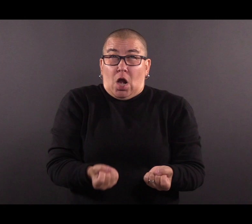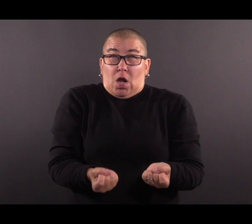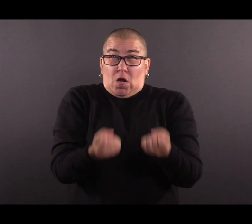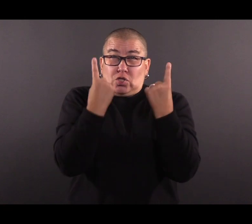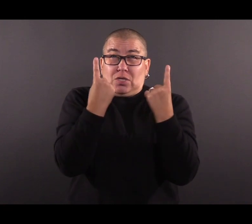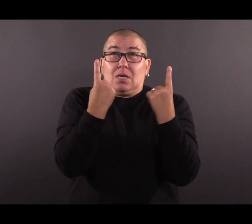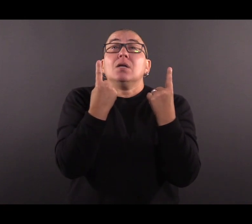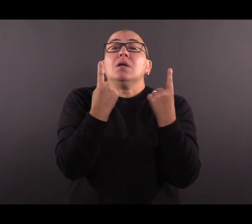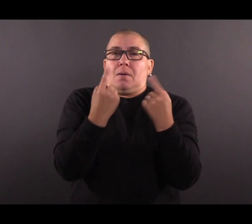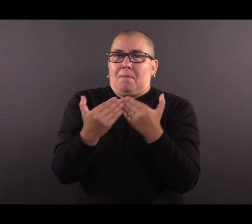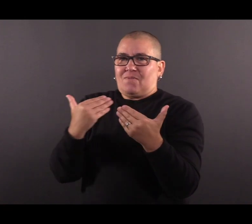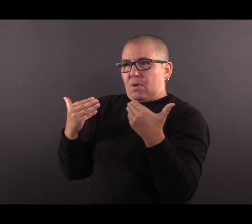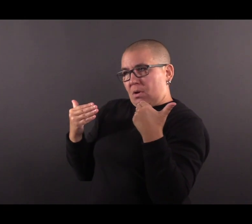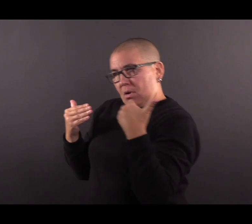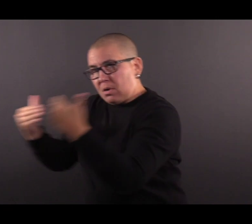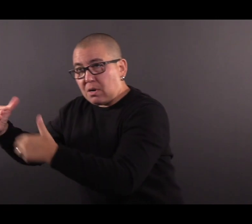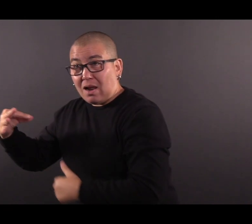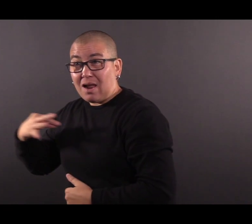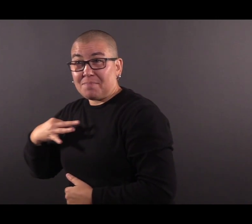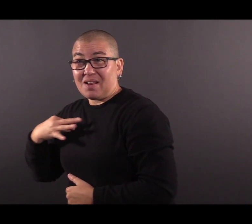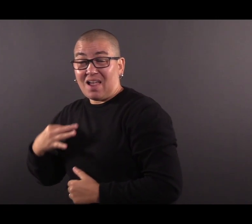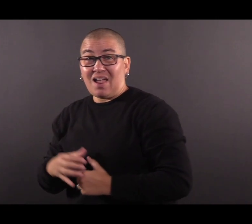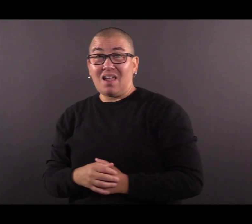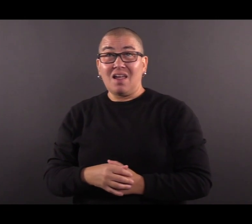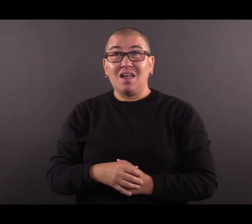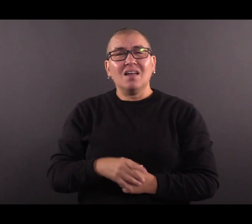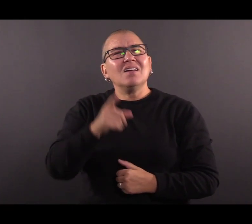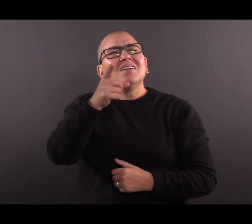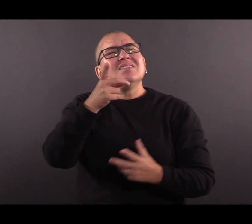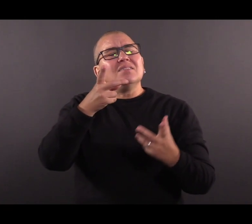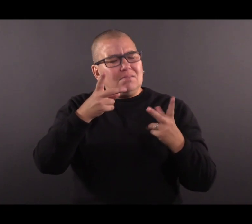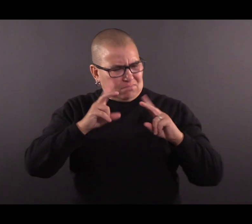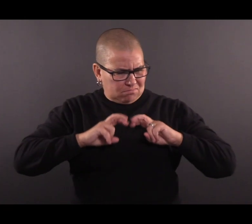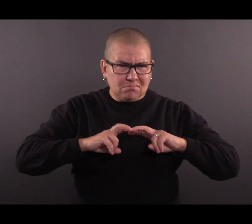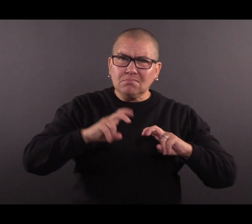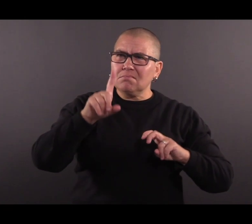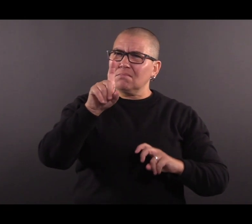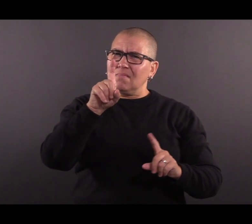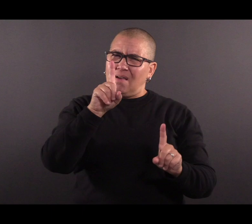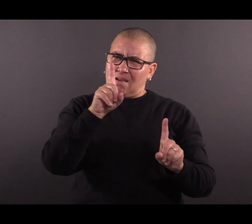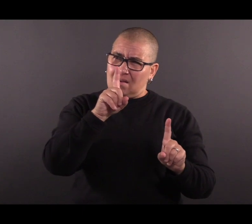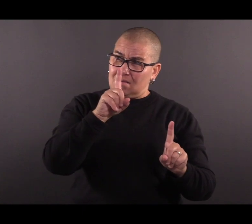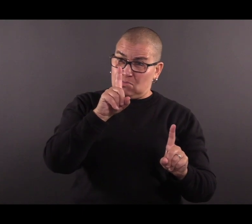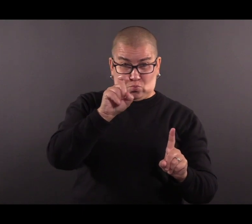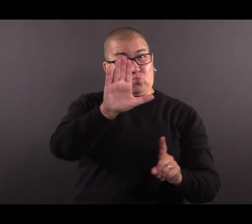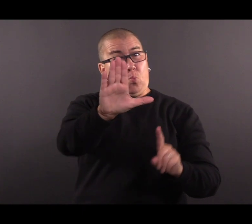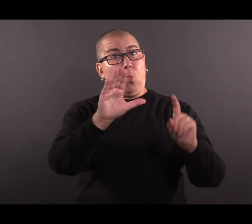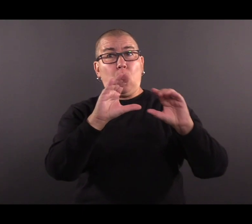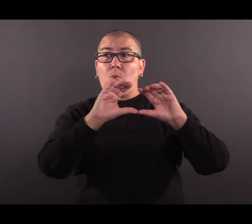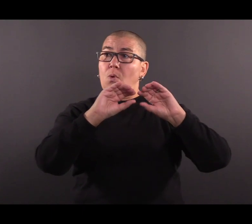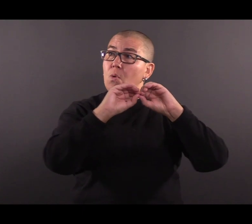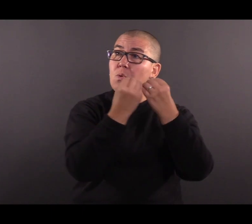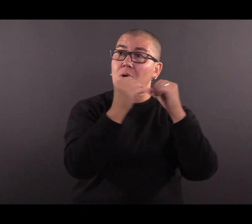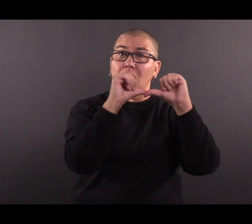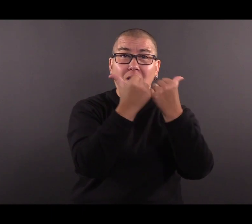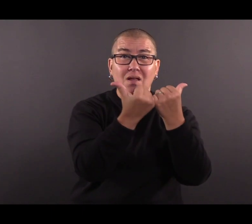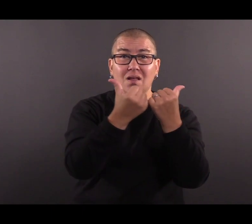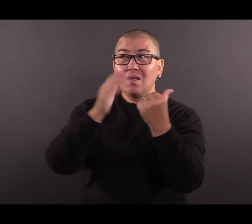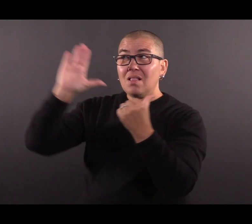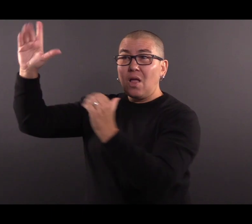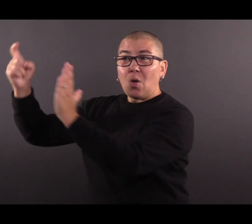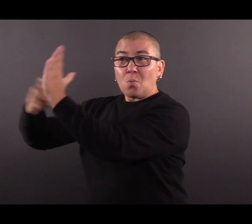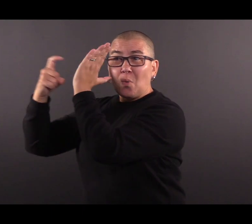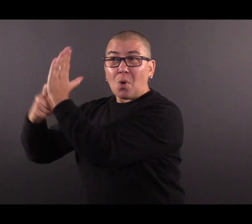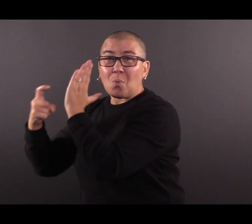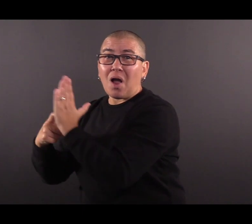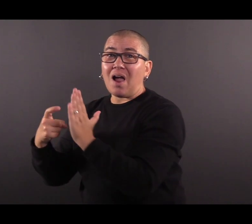funding. Providers will need to determine if they have the capacity to meet the requirements and consider the impact on their